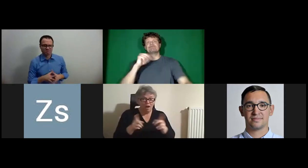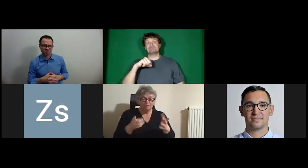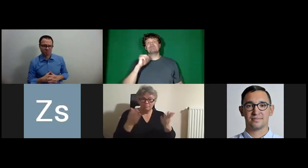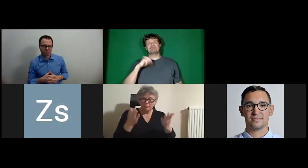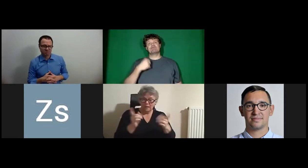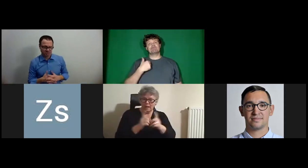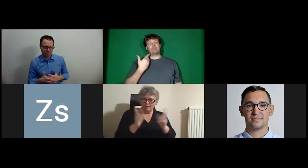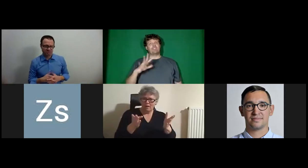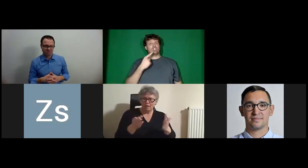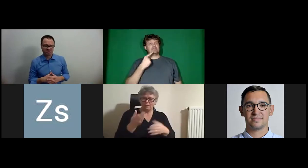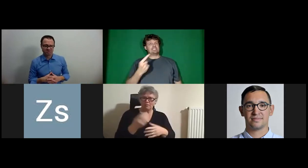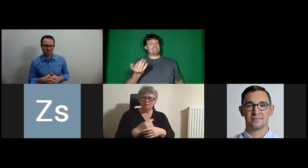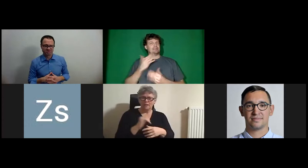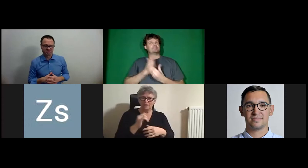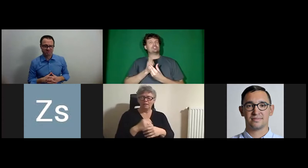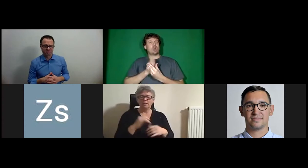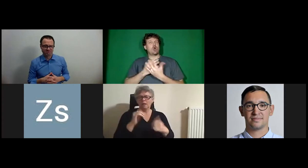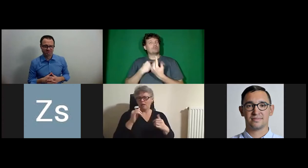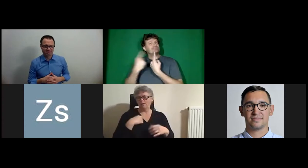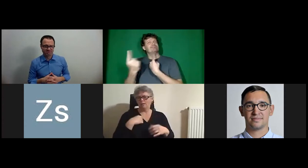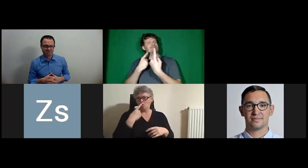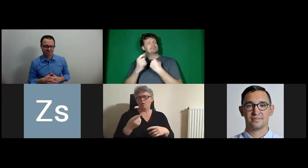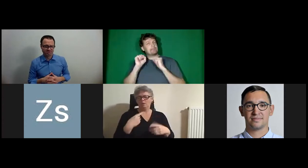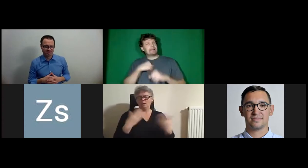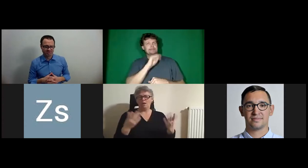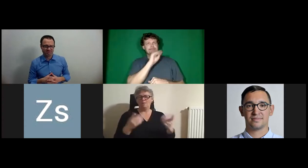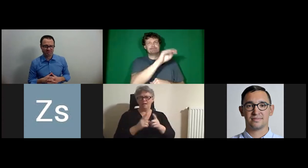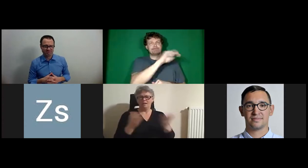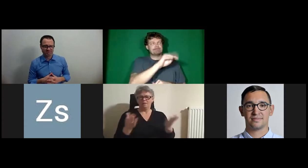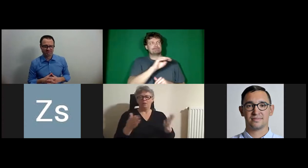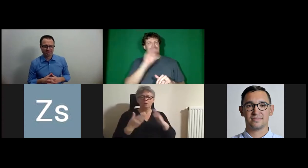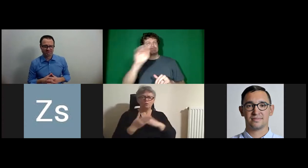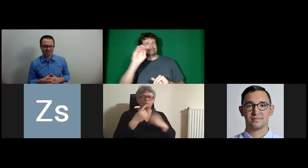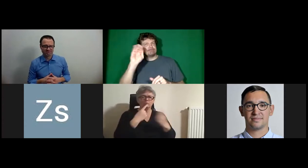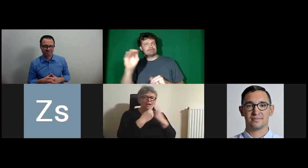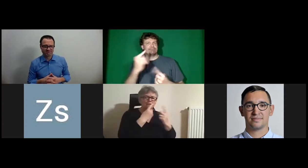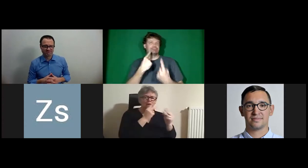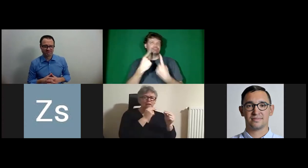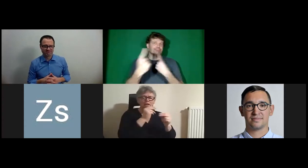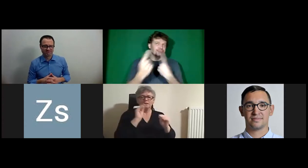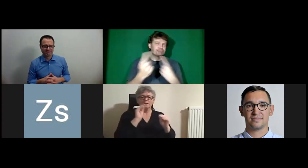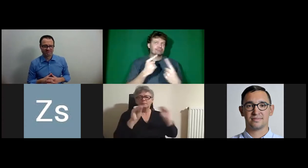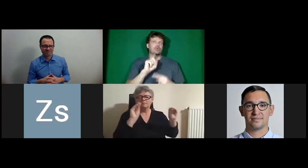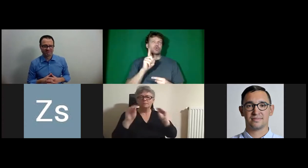stories. Do you think deaf people should be more assertive and be more proud of who they are?